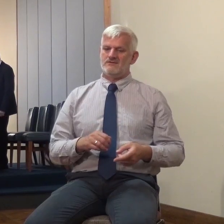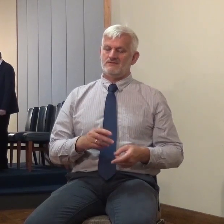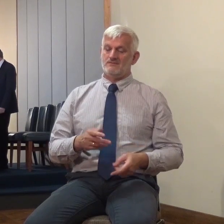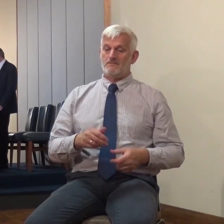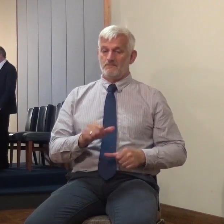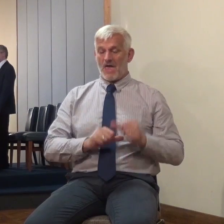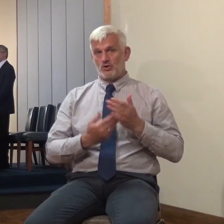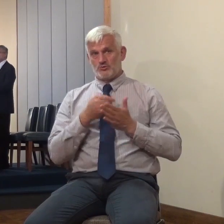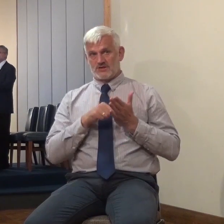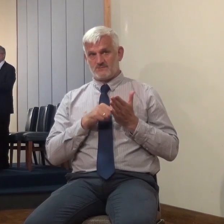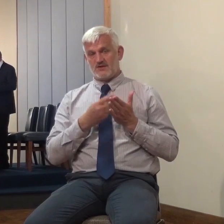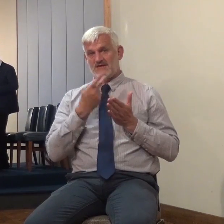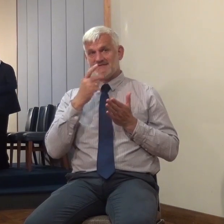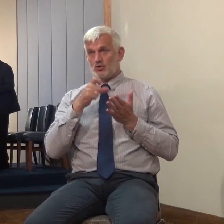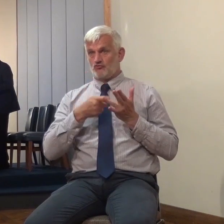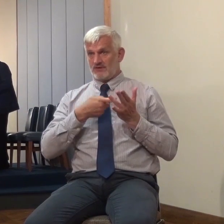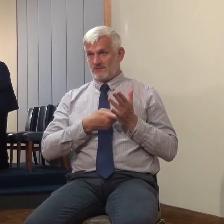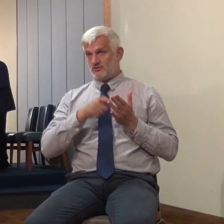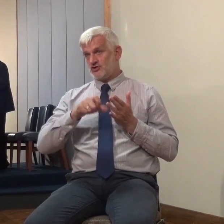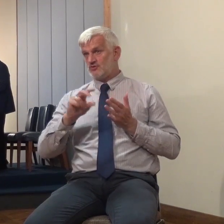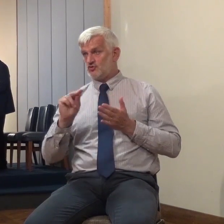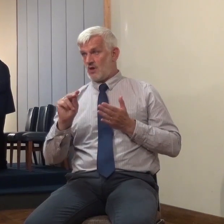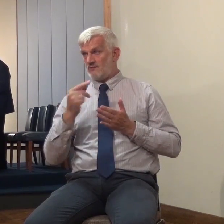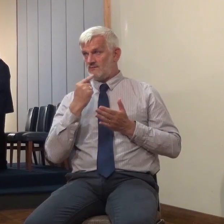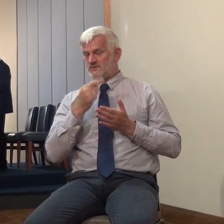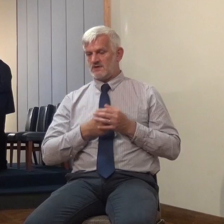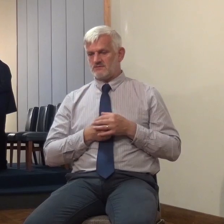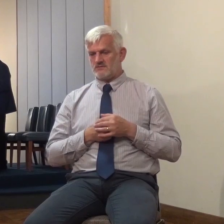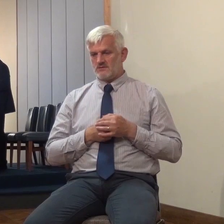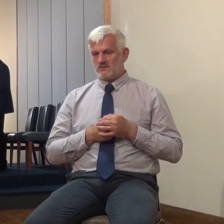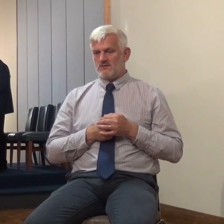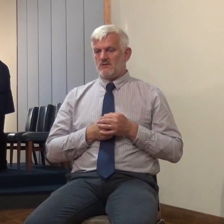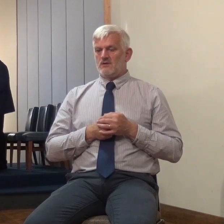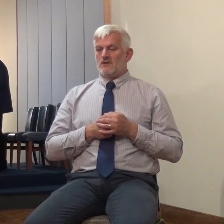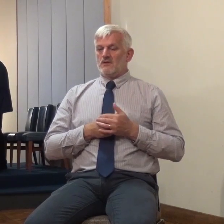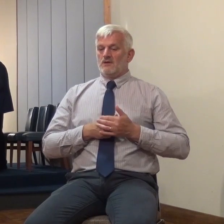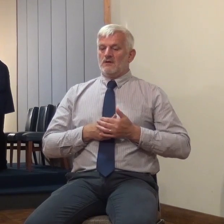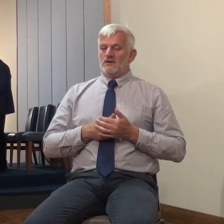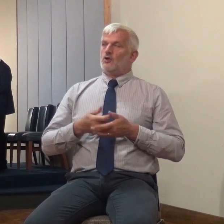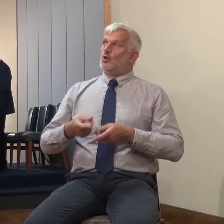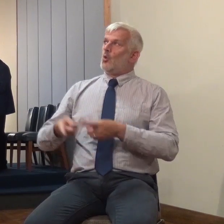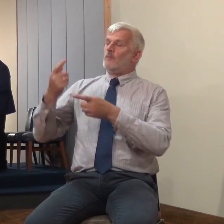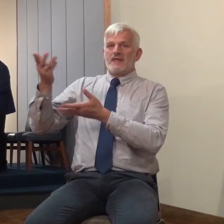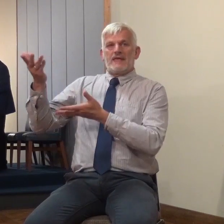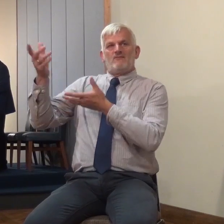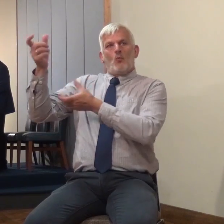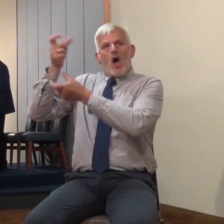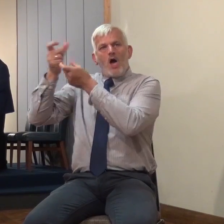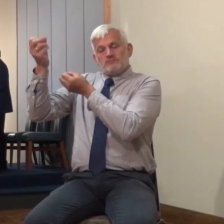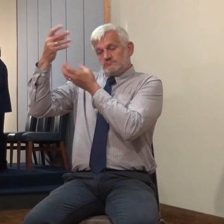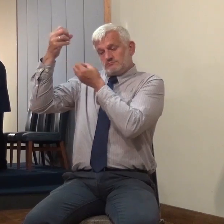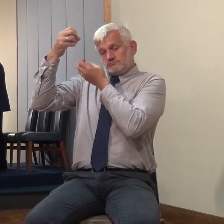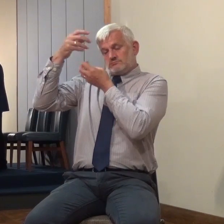Corinthians chapter 12. He says this, lest I should be exalted above measure through the abundance of the revelations,